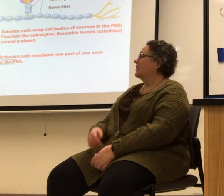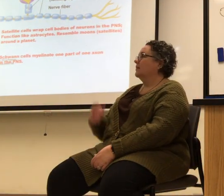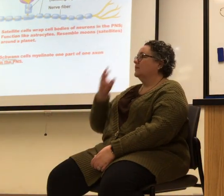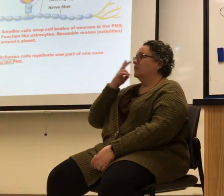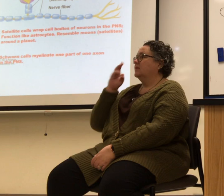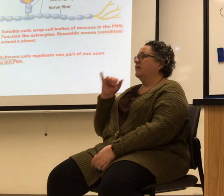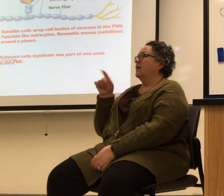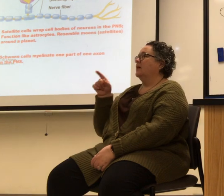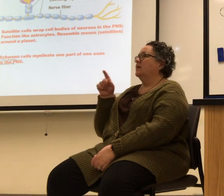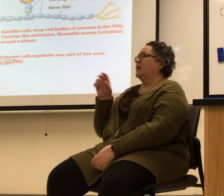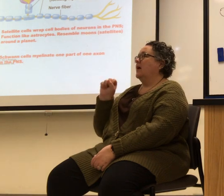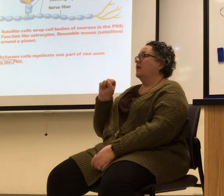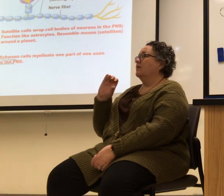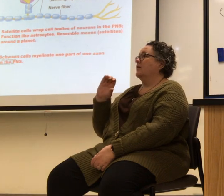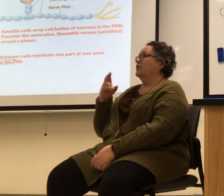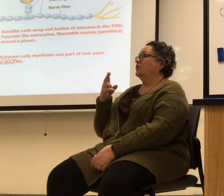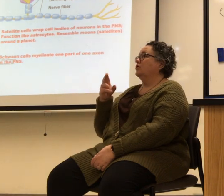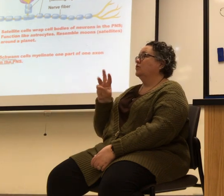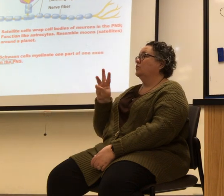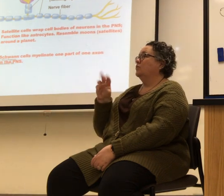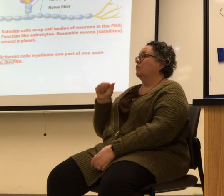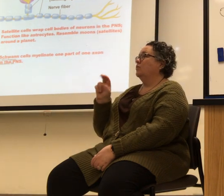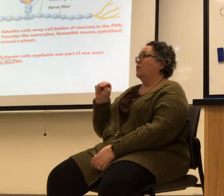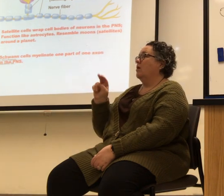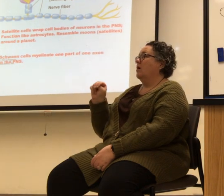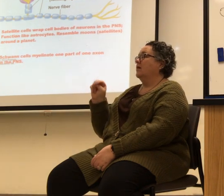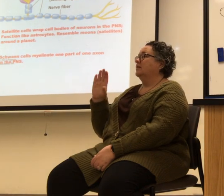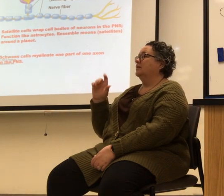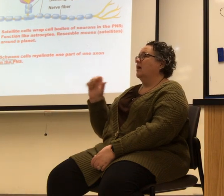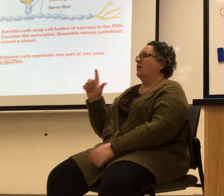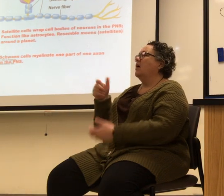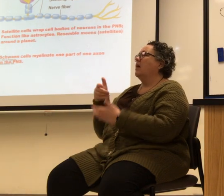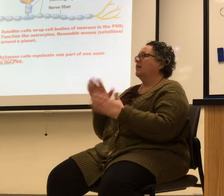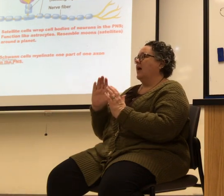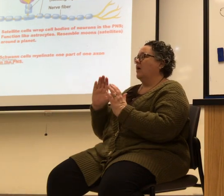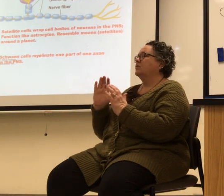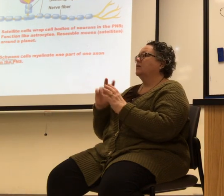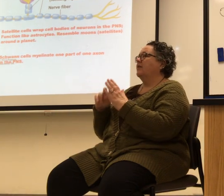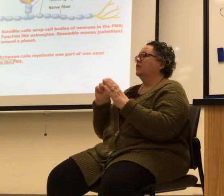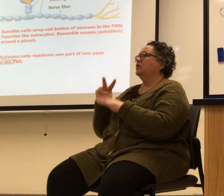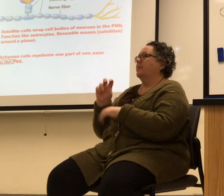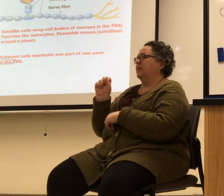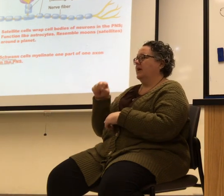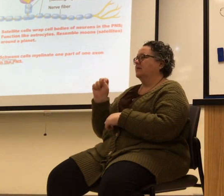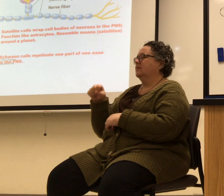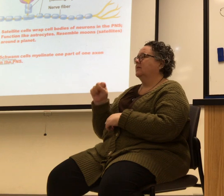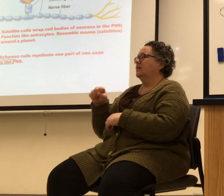Schwann cell allows the jump. Yeah. Okay. You kind of force the signal to jump from node to node.